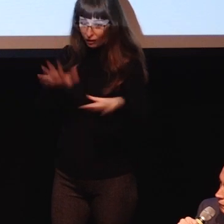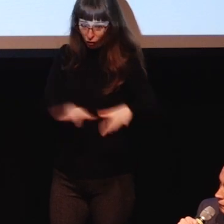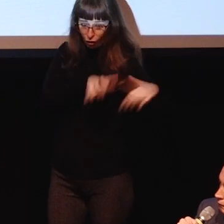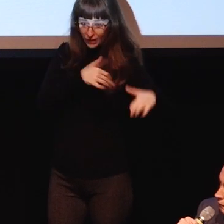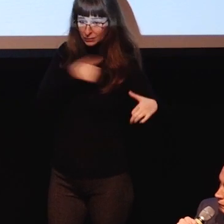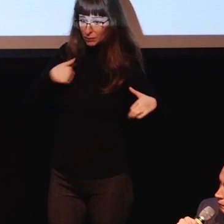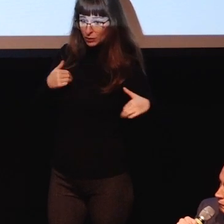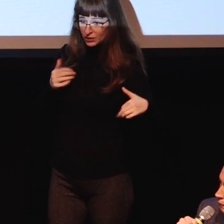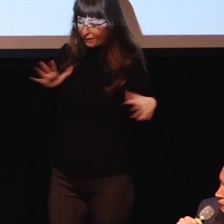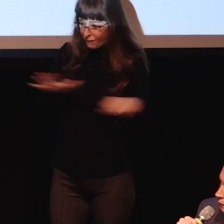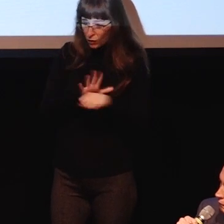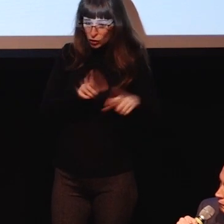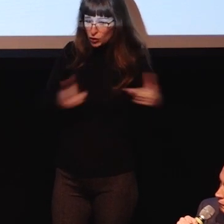are,